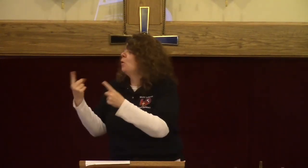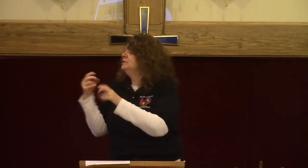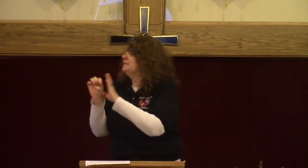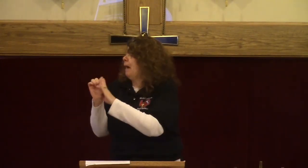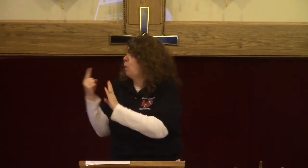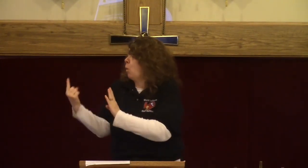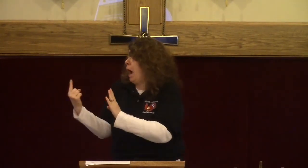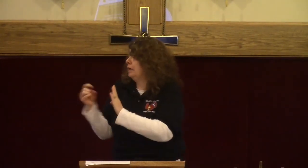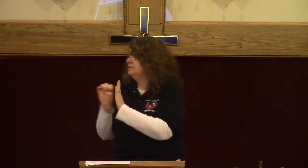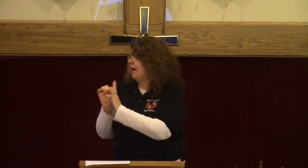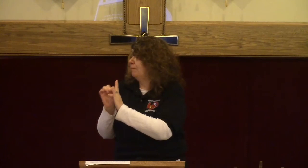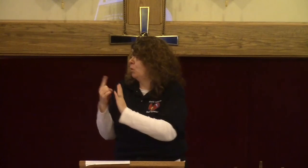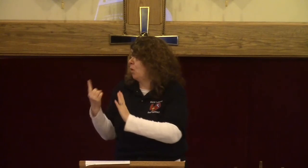Yeah, lot.